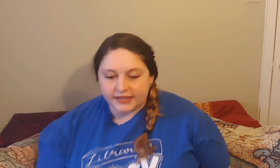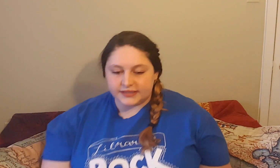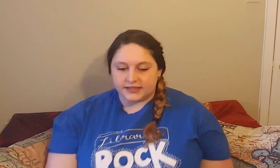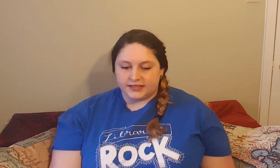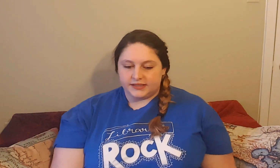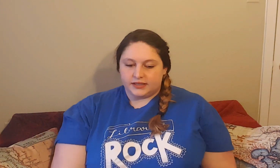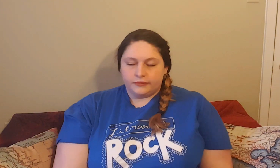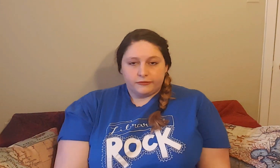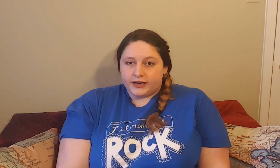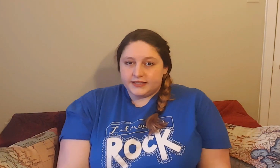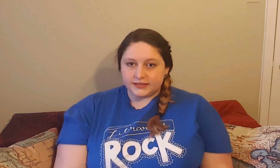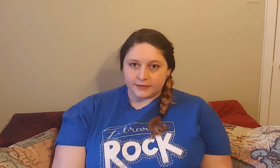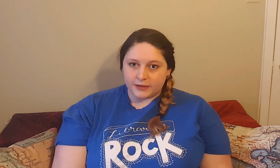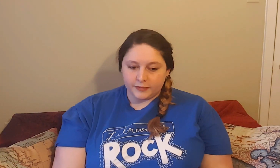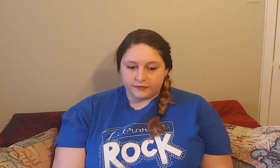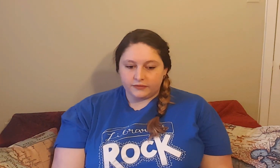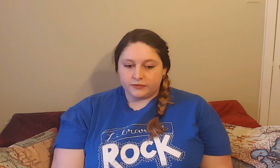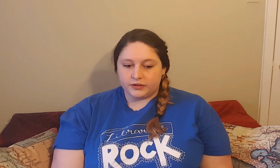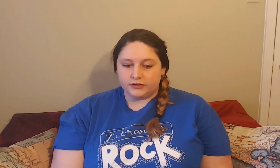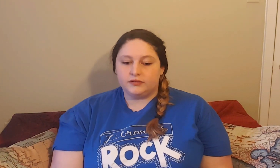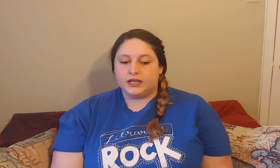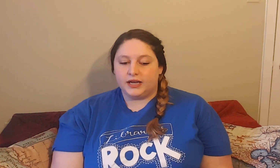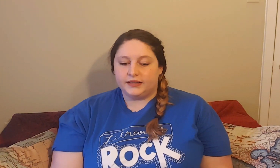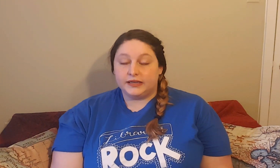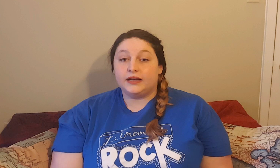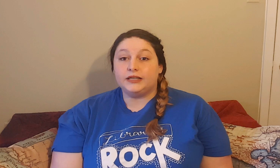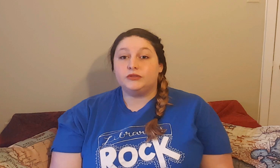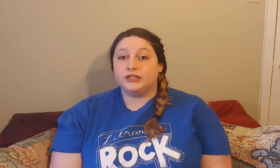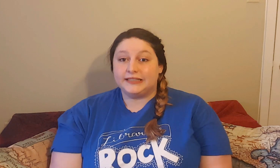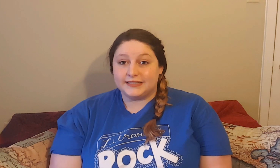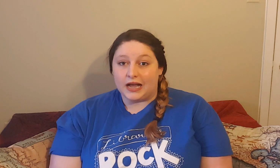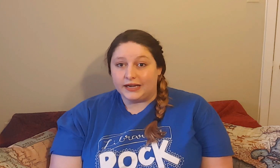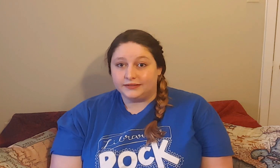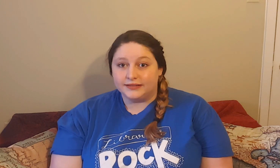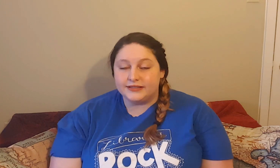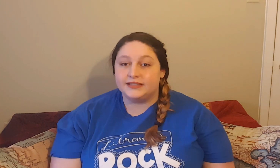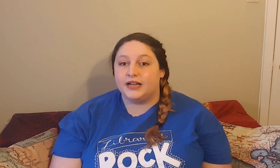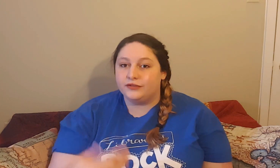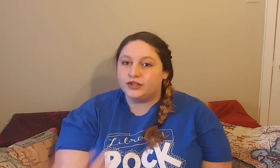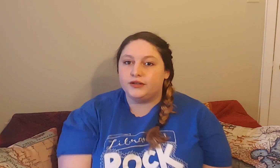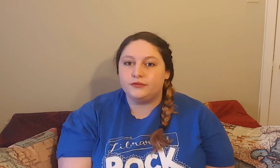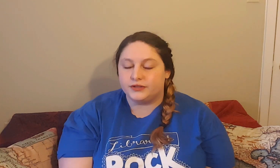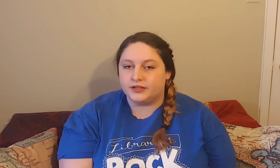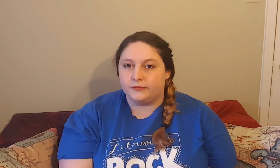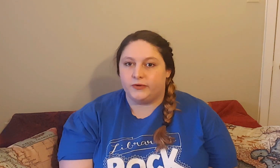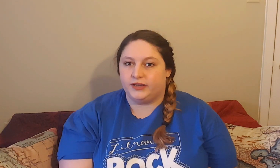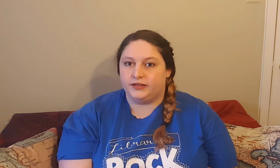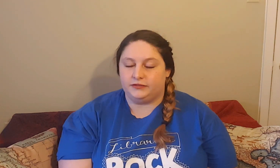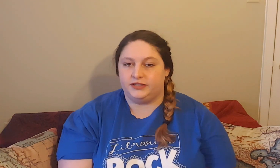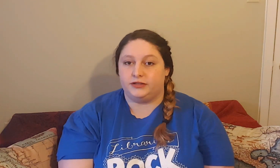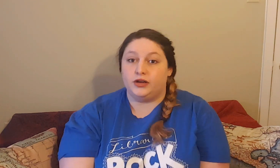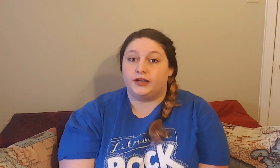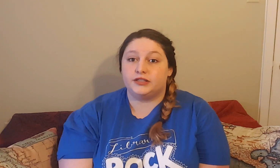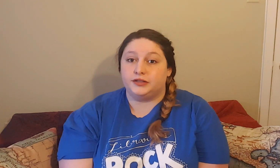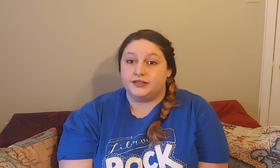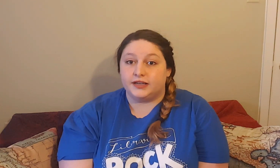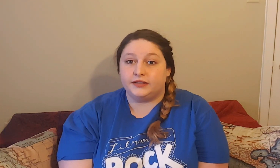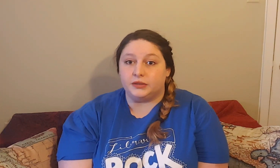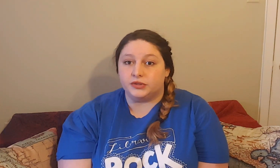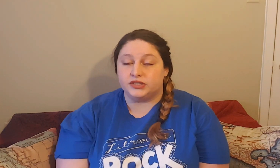Next is some phrases that might be fun for you, like I'm learning sign. So that's kind of a cue for someone if they start talking to you in sign language to